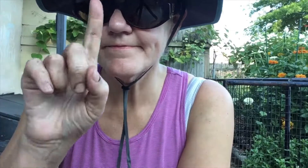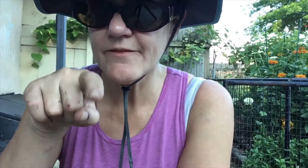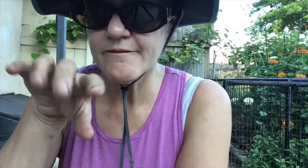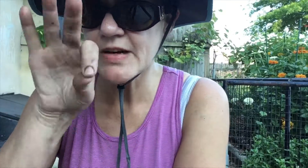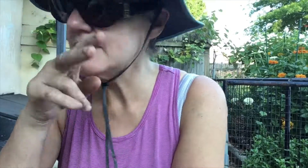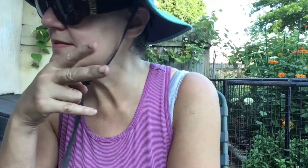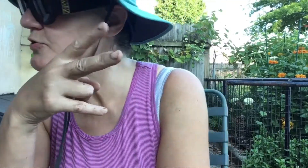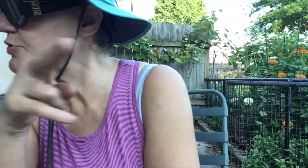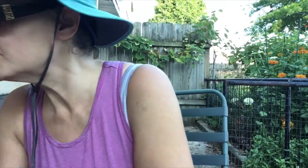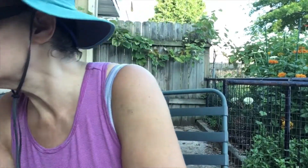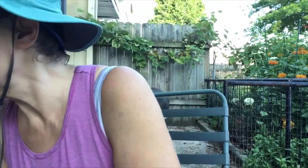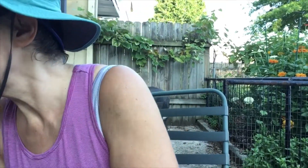Hang on, let me find the scissors.